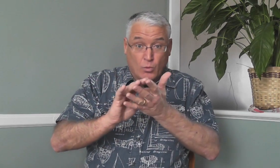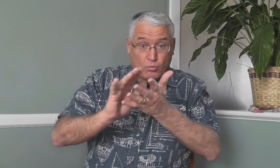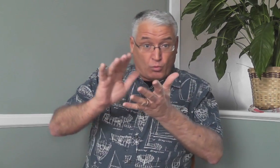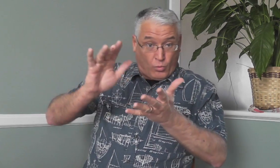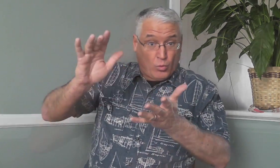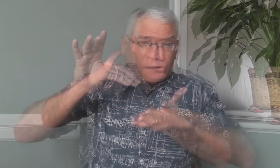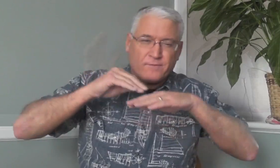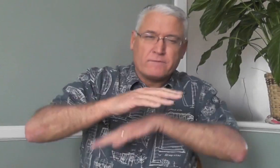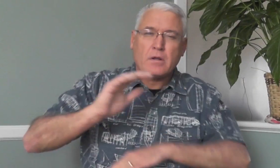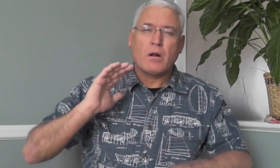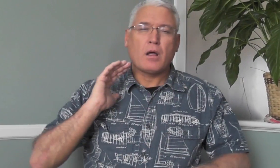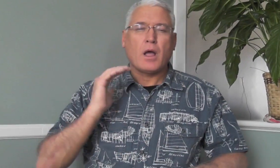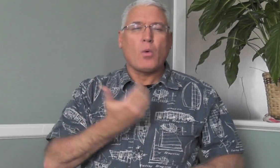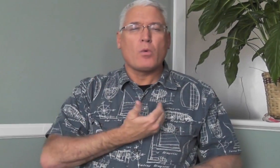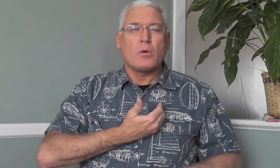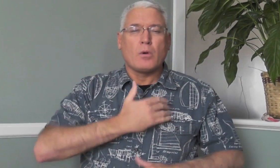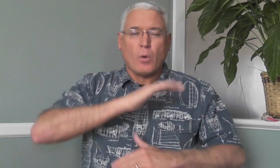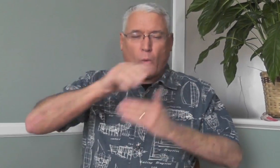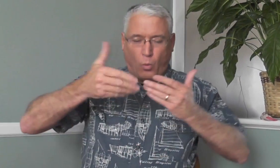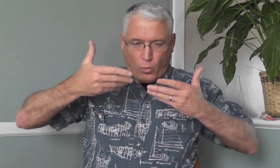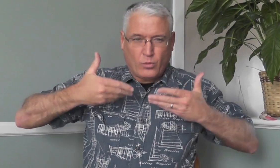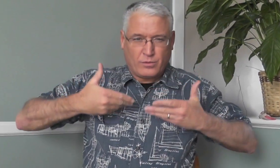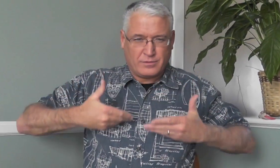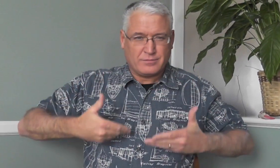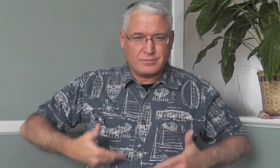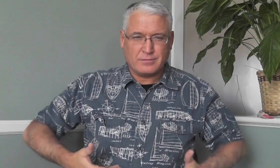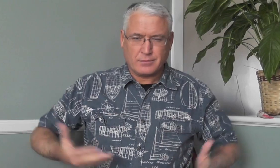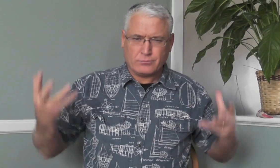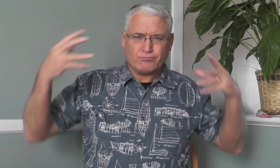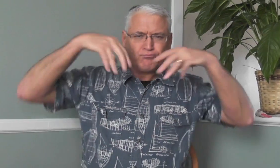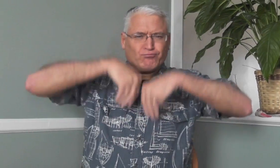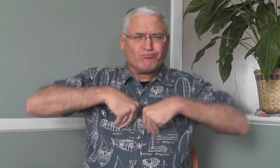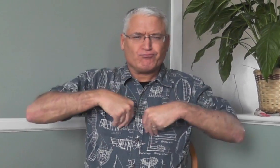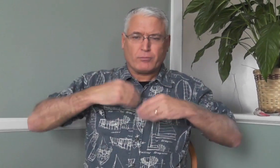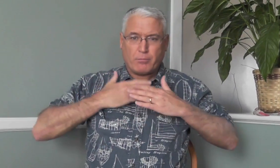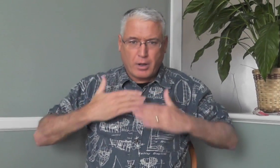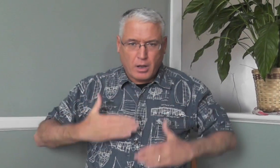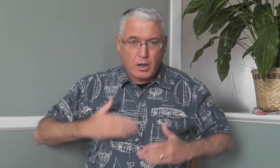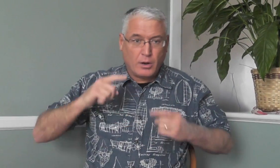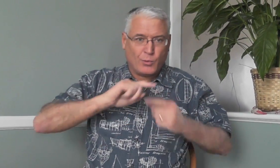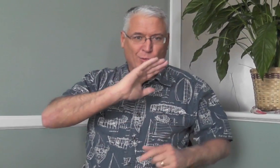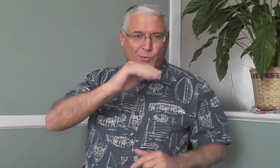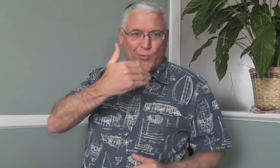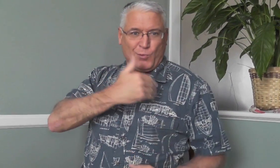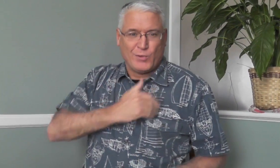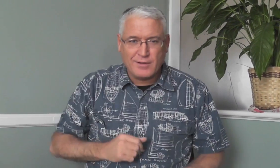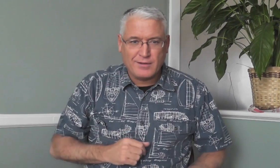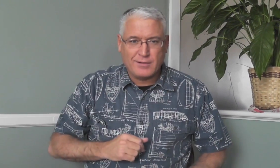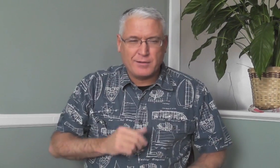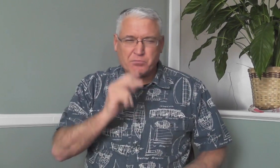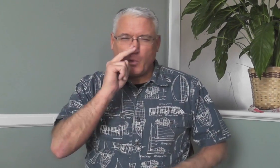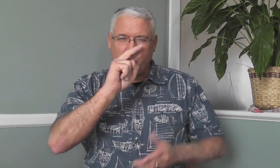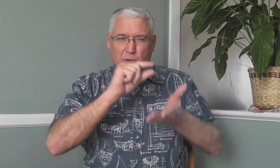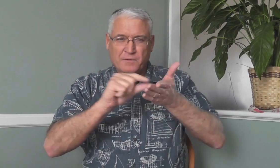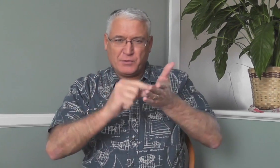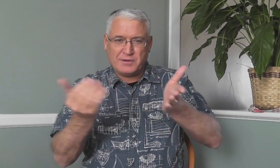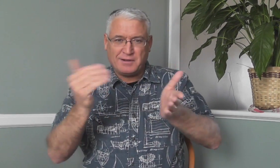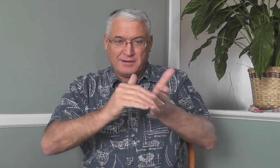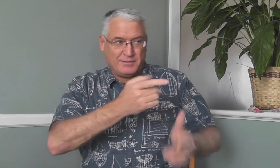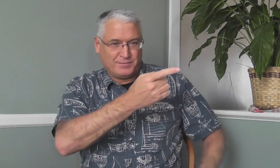Secondly, glory affects our whole self, our whole inner being, body and soul. Let's